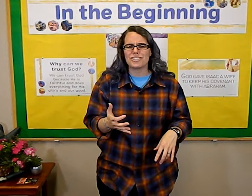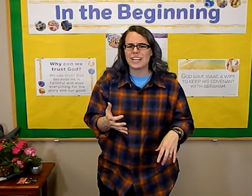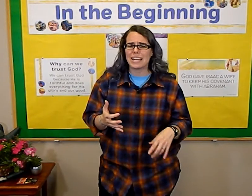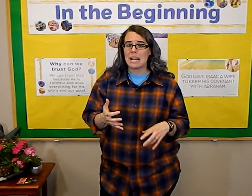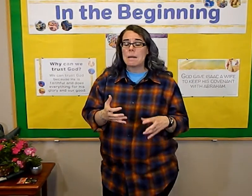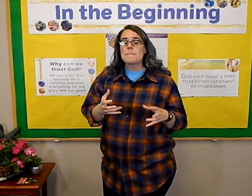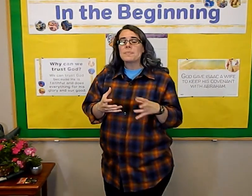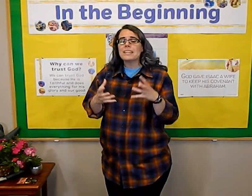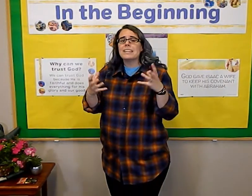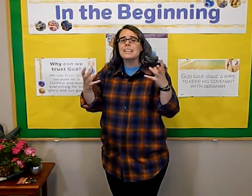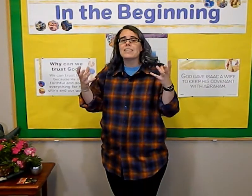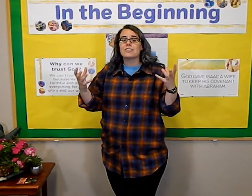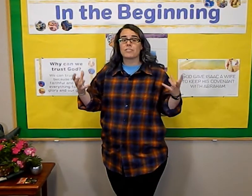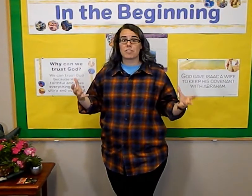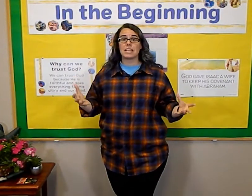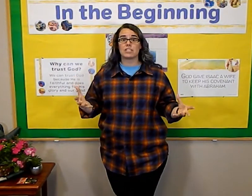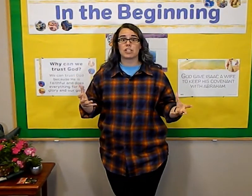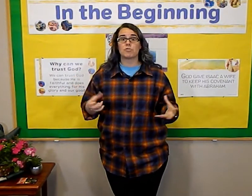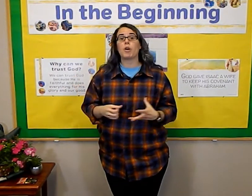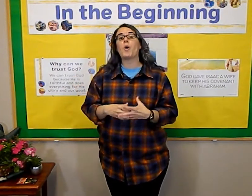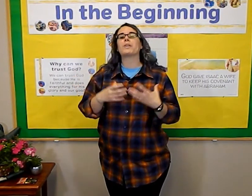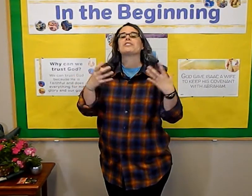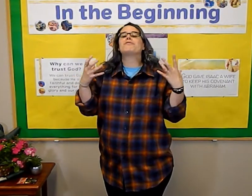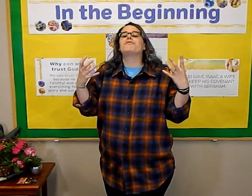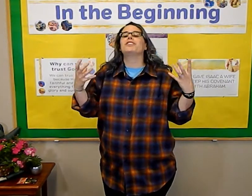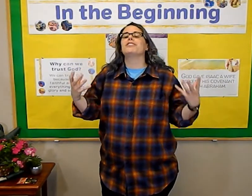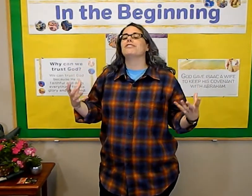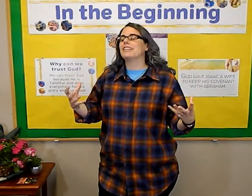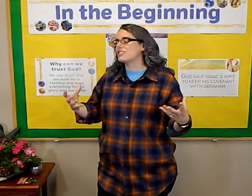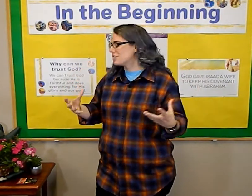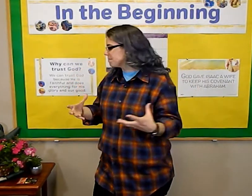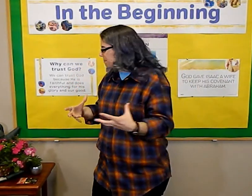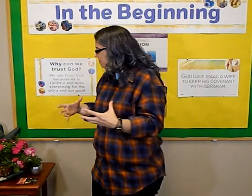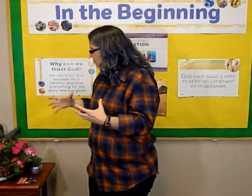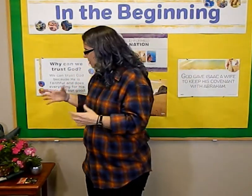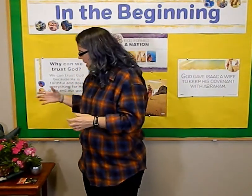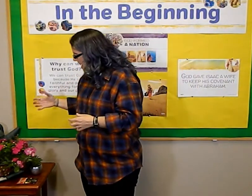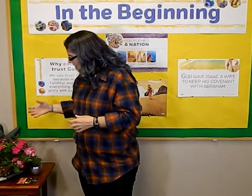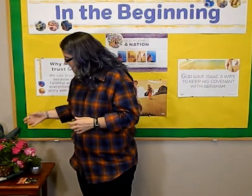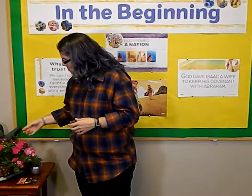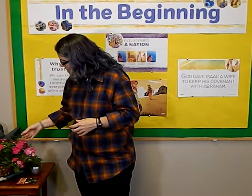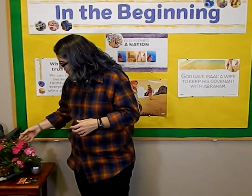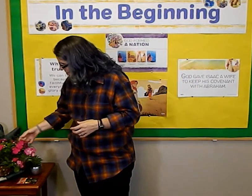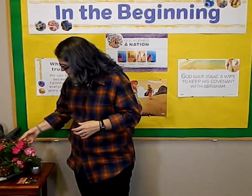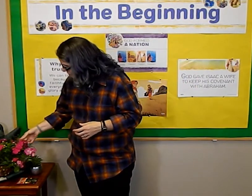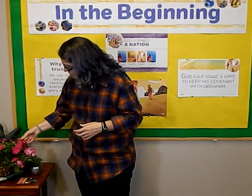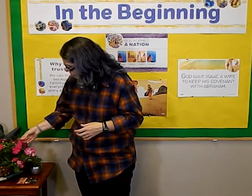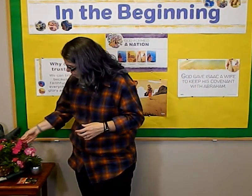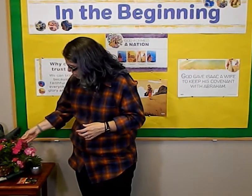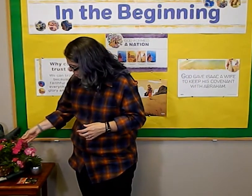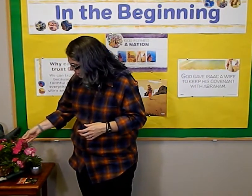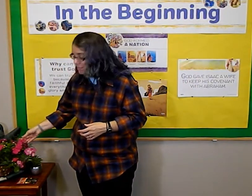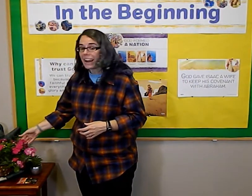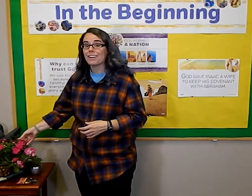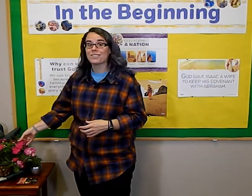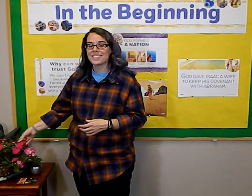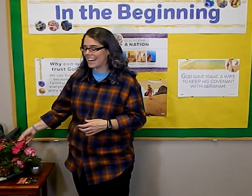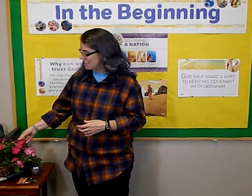sunshine. They need certain things to grow and to flourish. And these ones have been flourishing. They've been outside in the